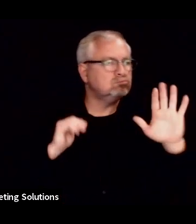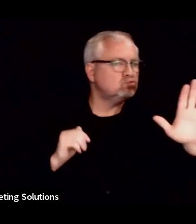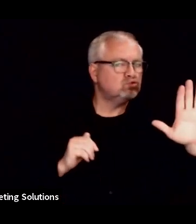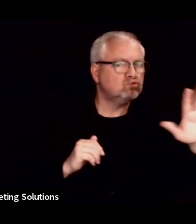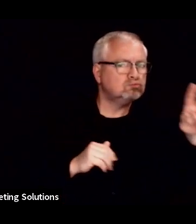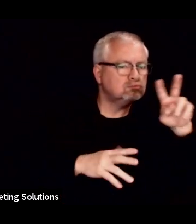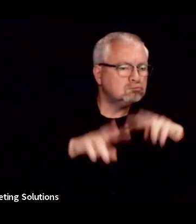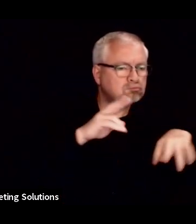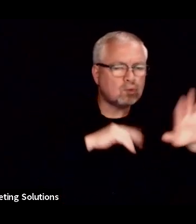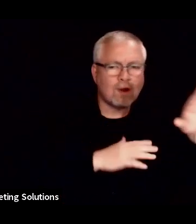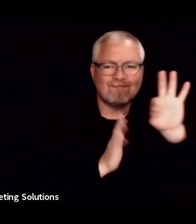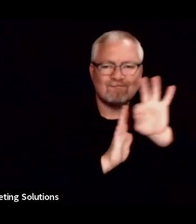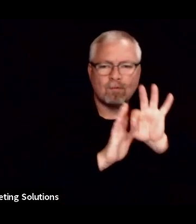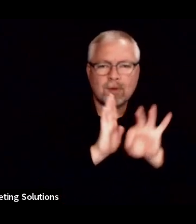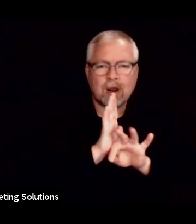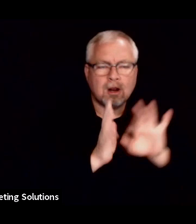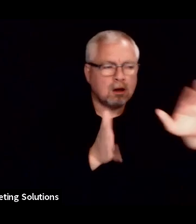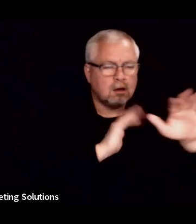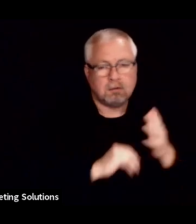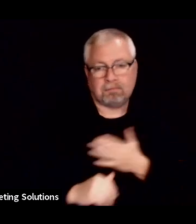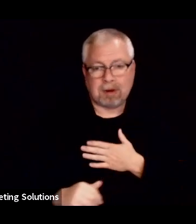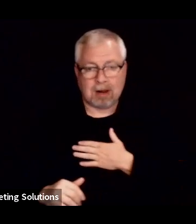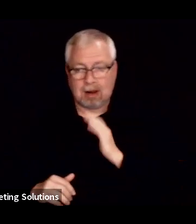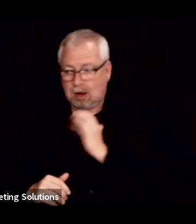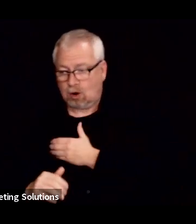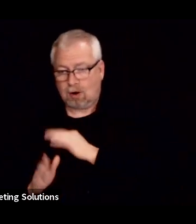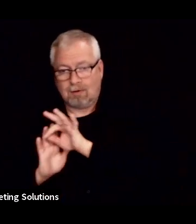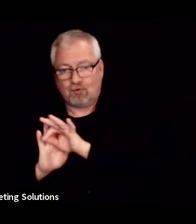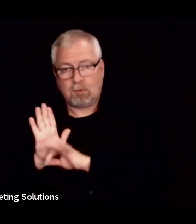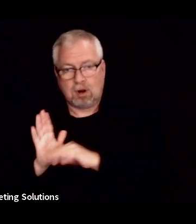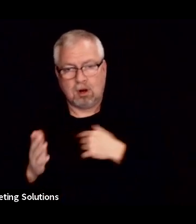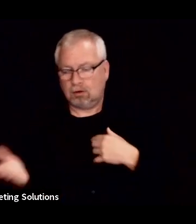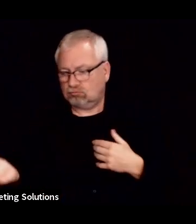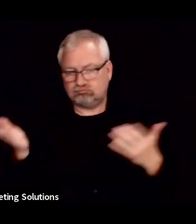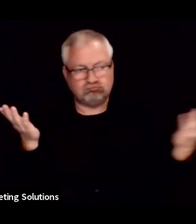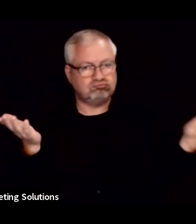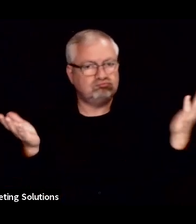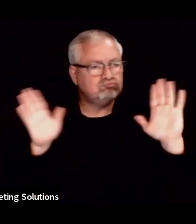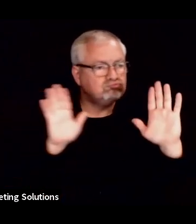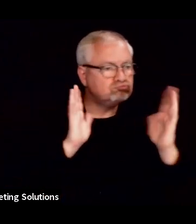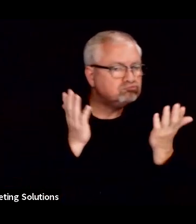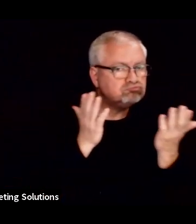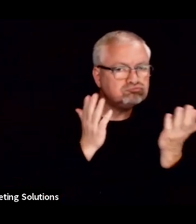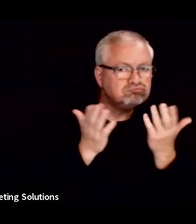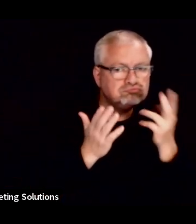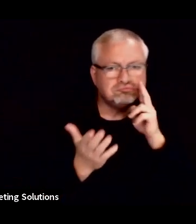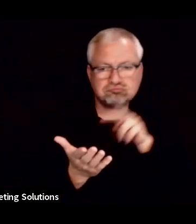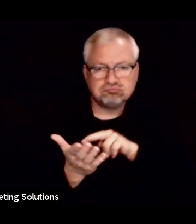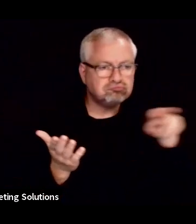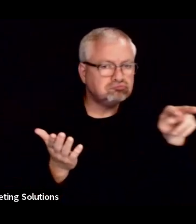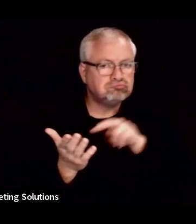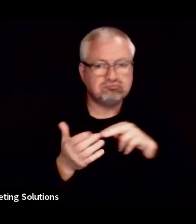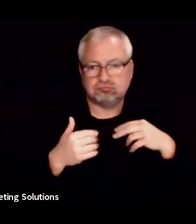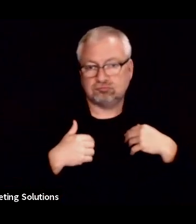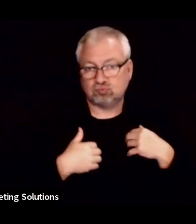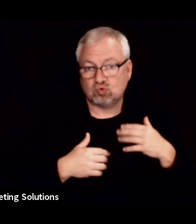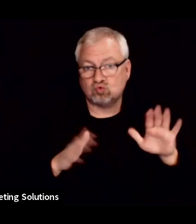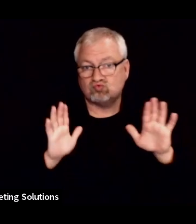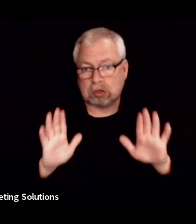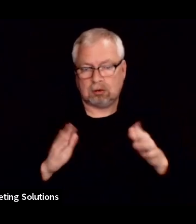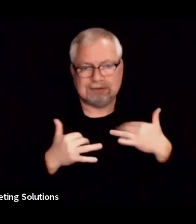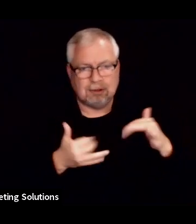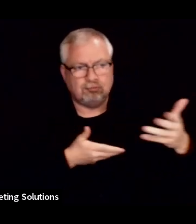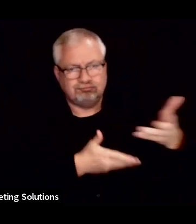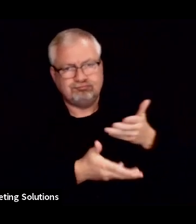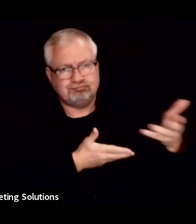screen. We had good conversation and talked about the fact that some of our case positivity rate is, as we've talked